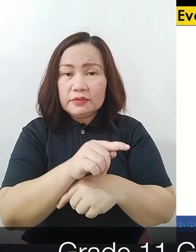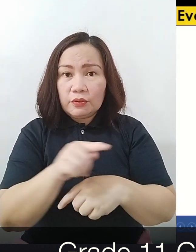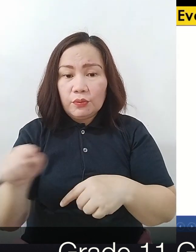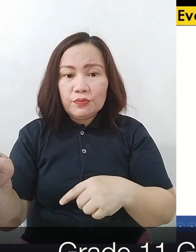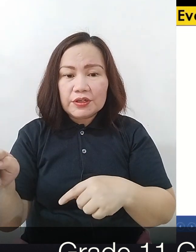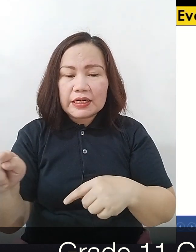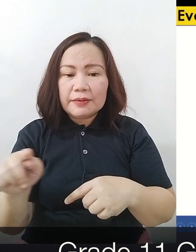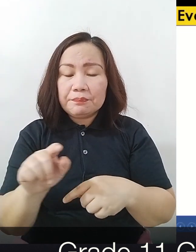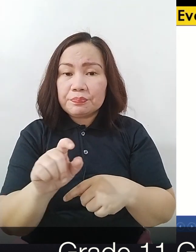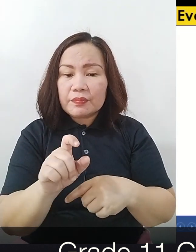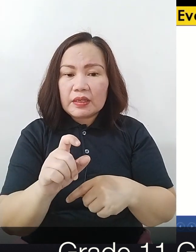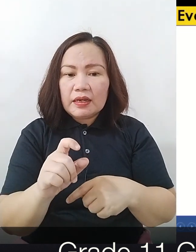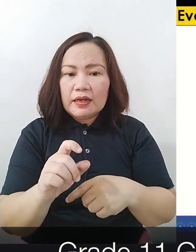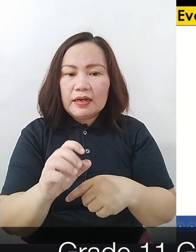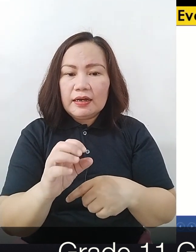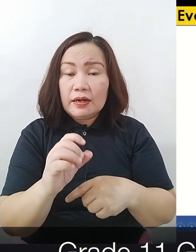1.